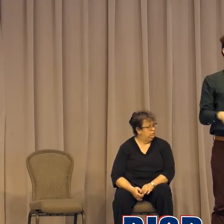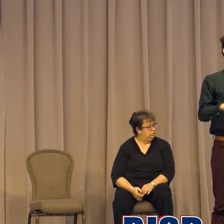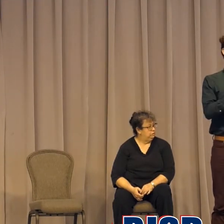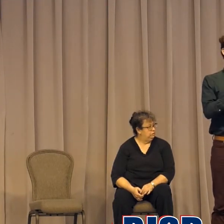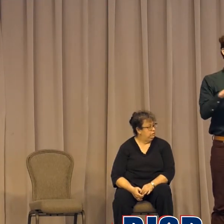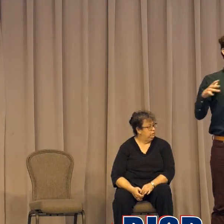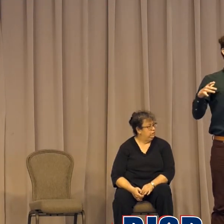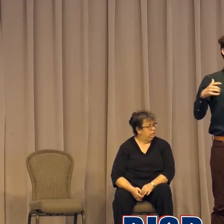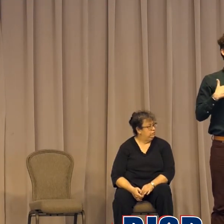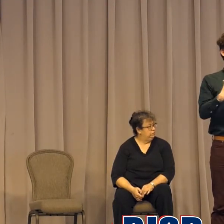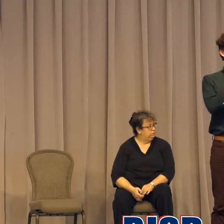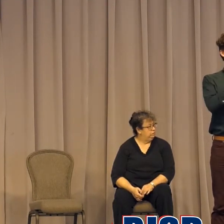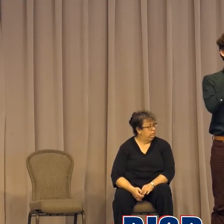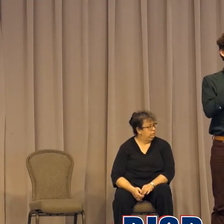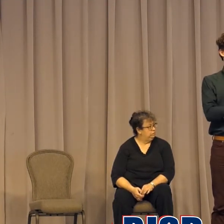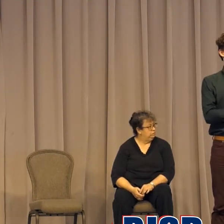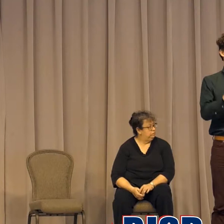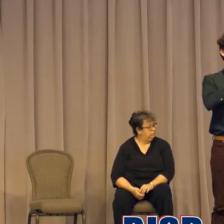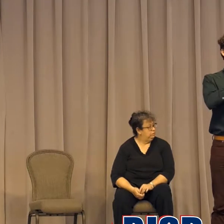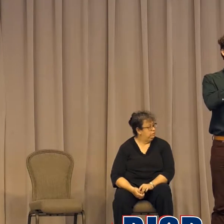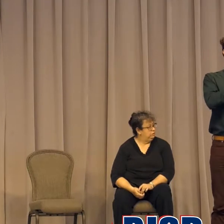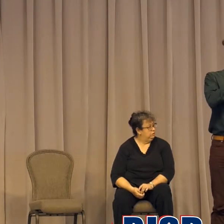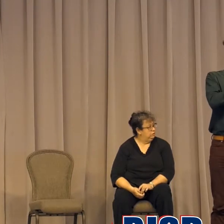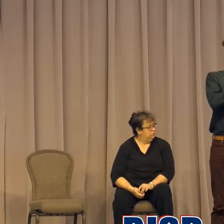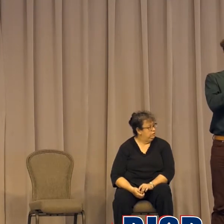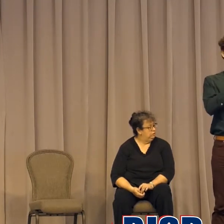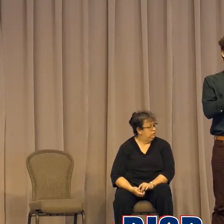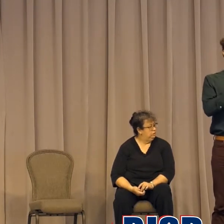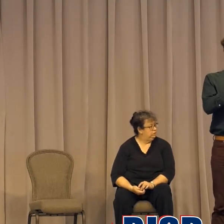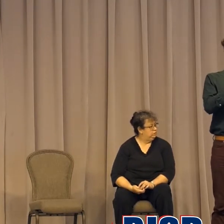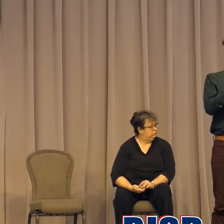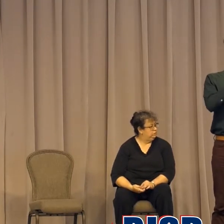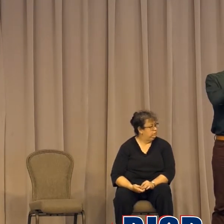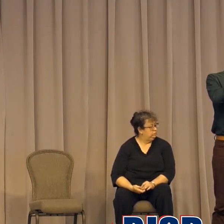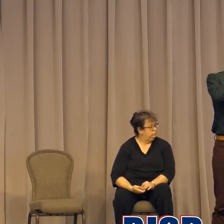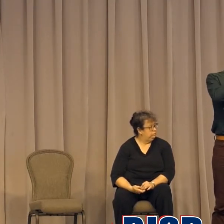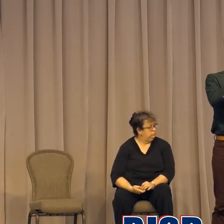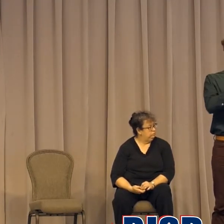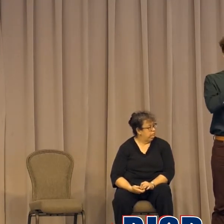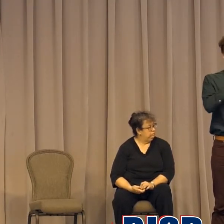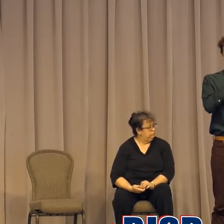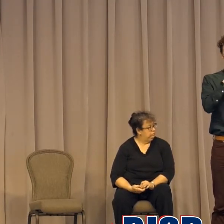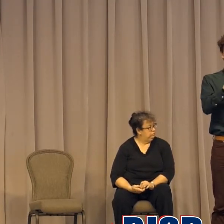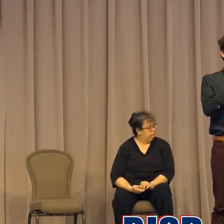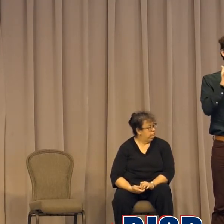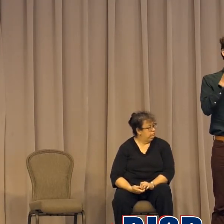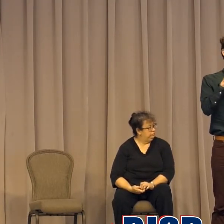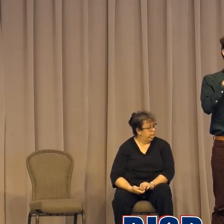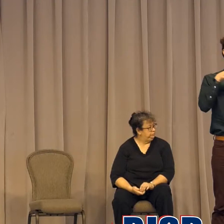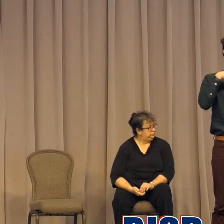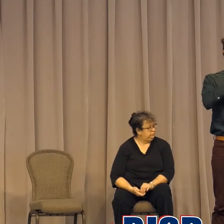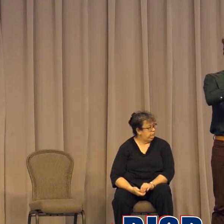can prioritize funding towards high-wage, high-need areas for our students. This